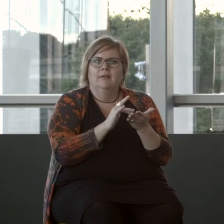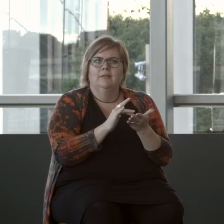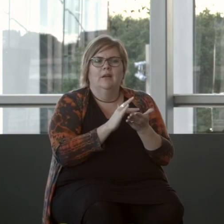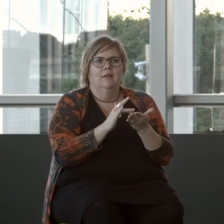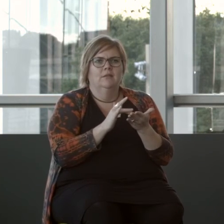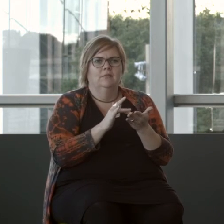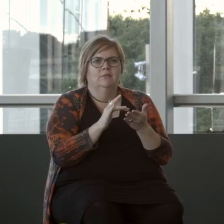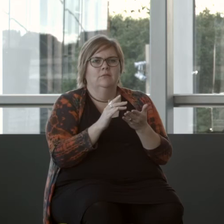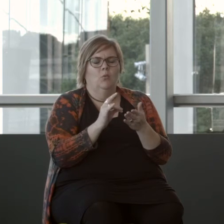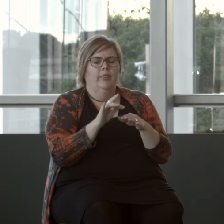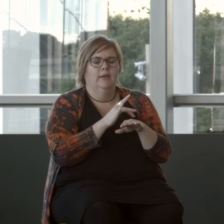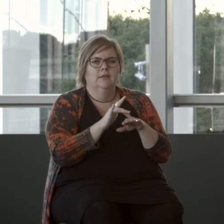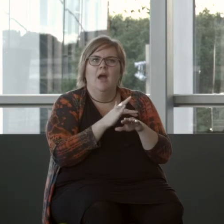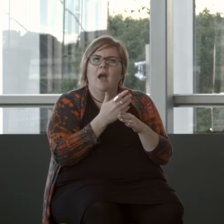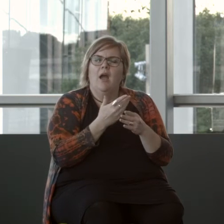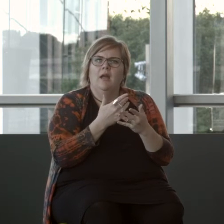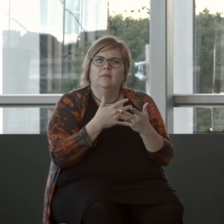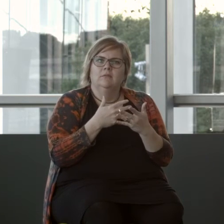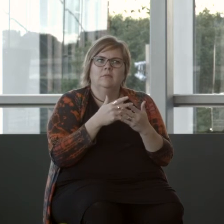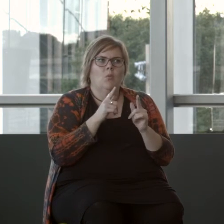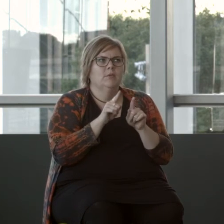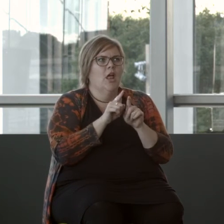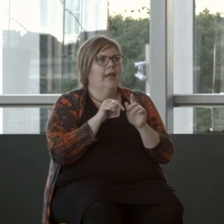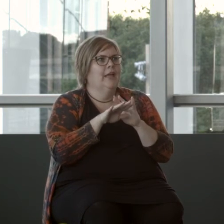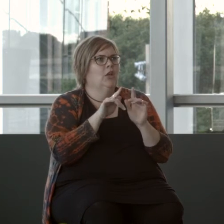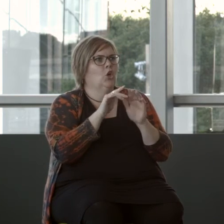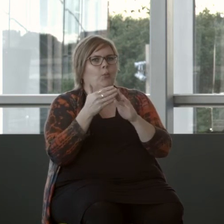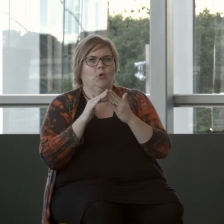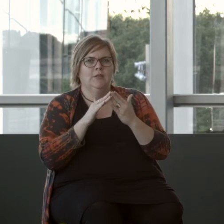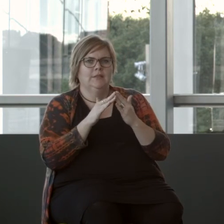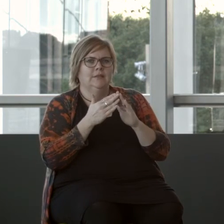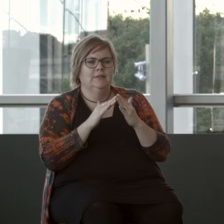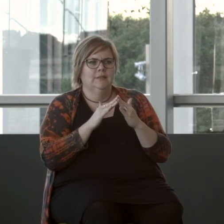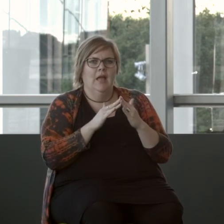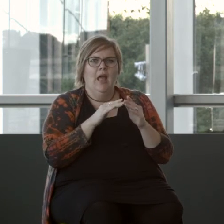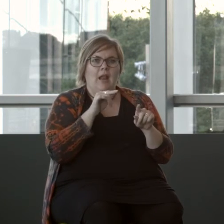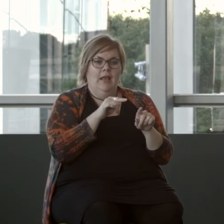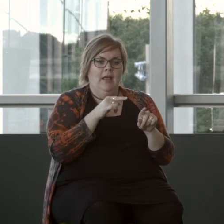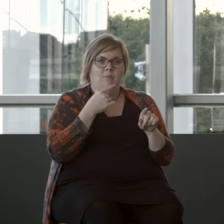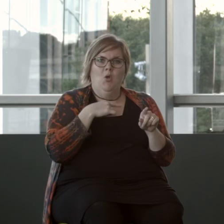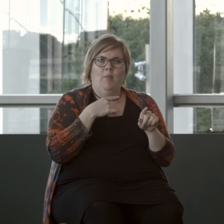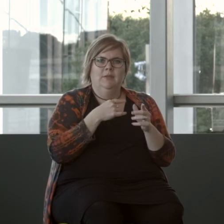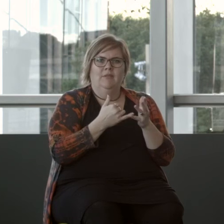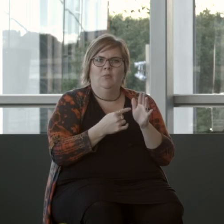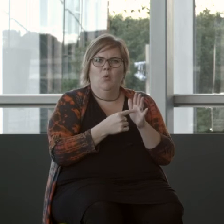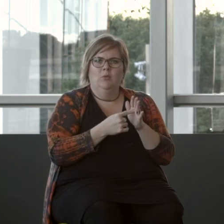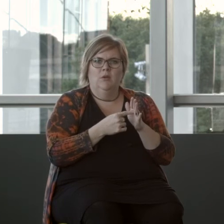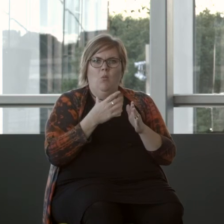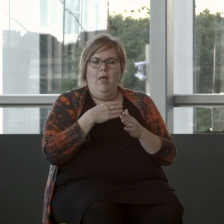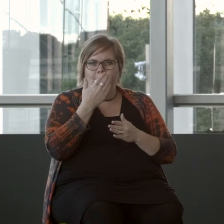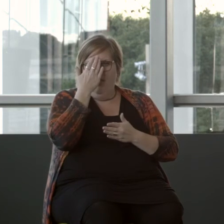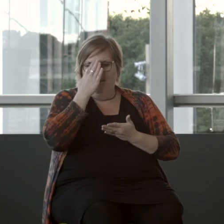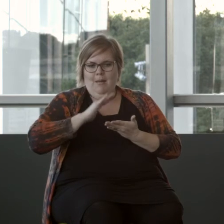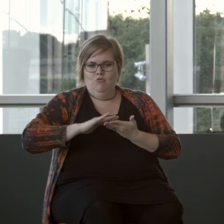villages and communities, and whose purpose was very important, was that of transmitting the memory of